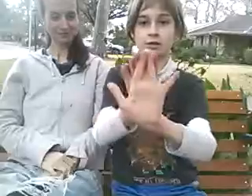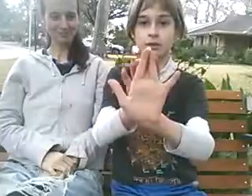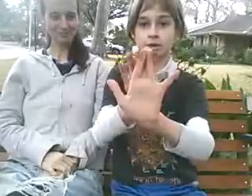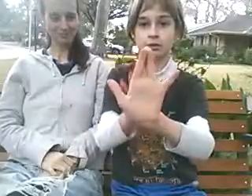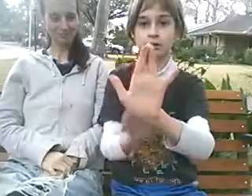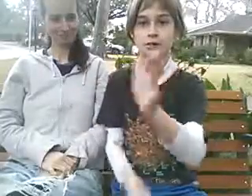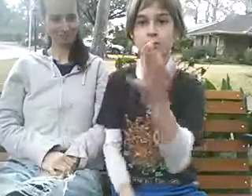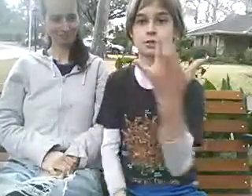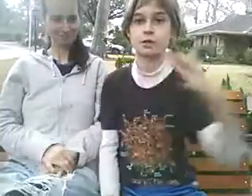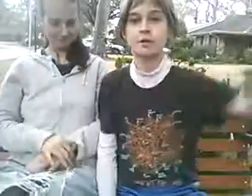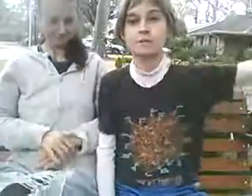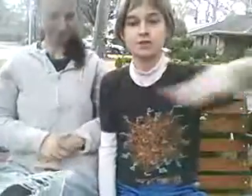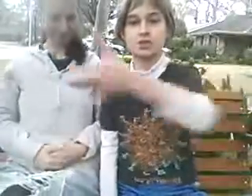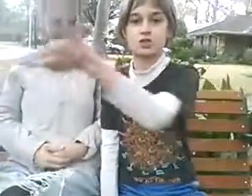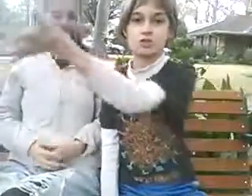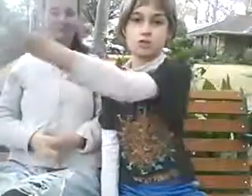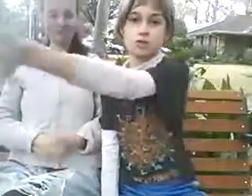air intakes.